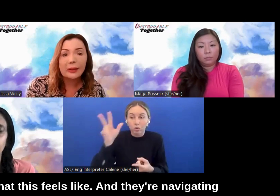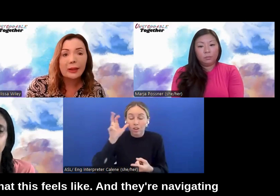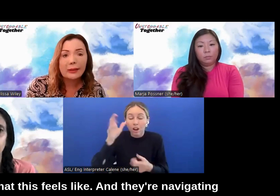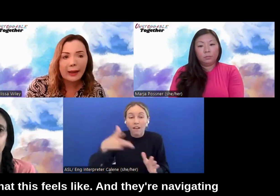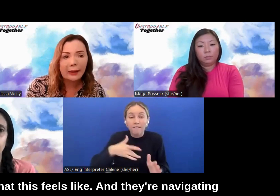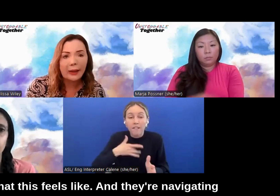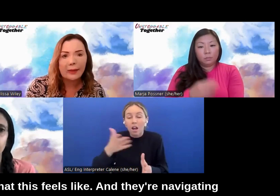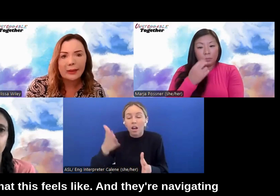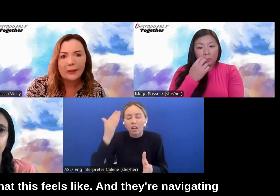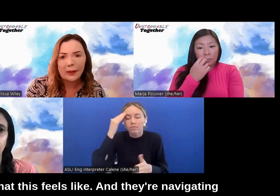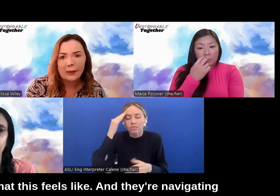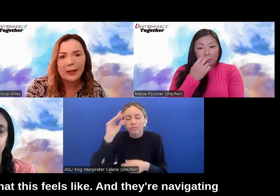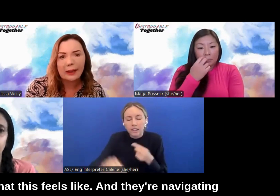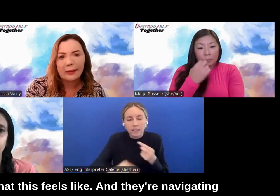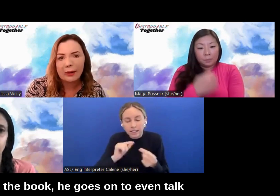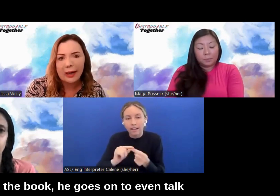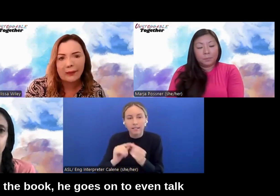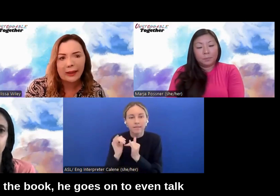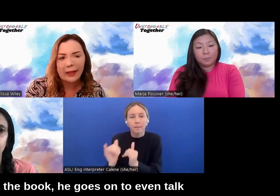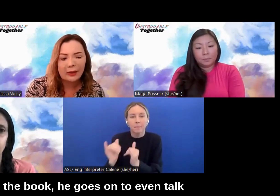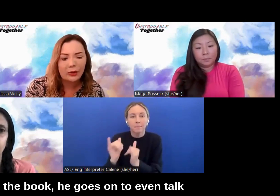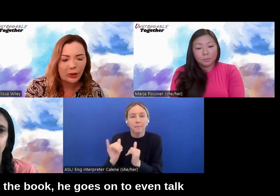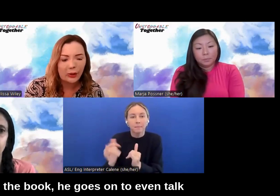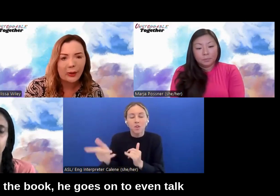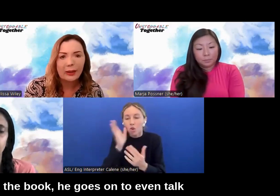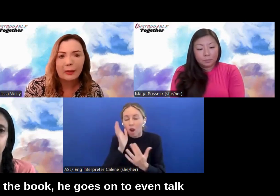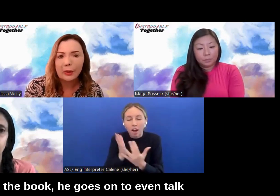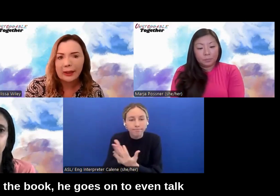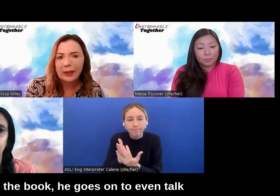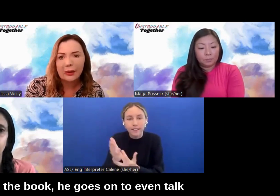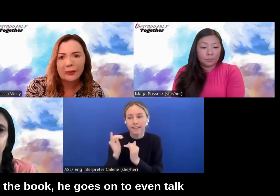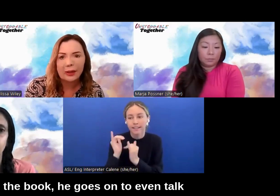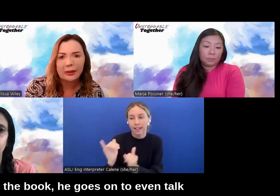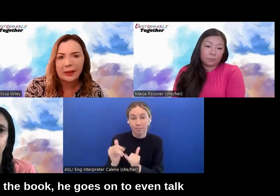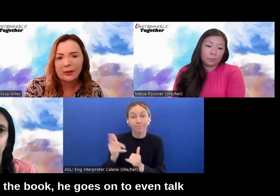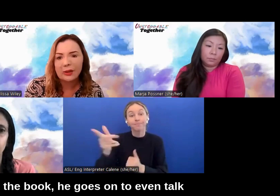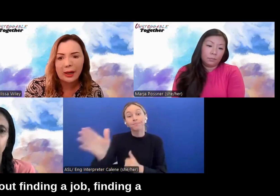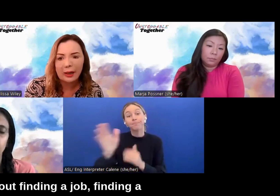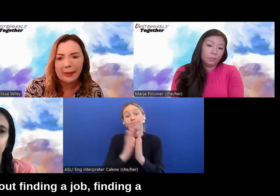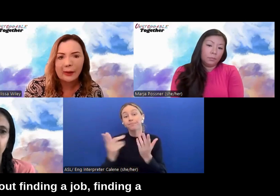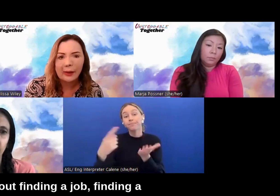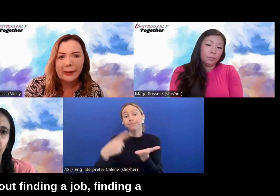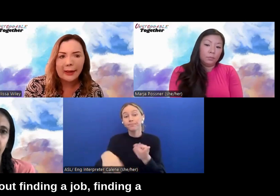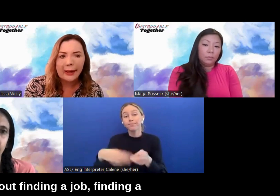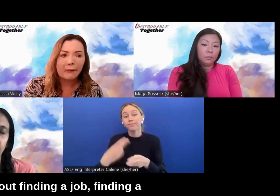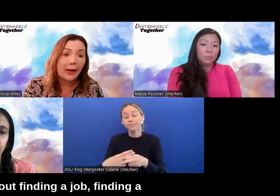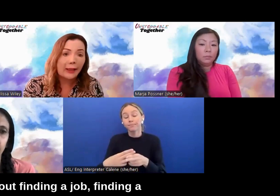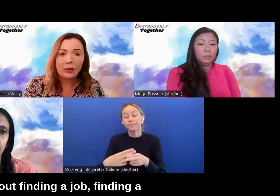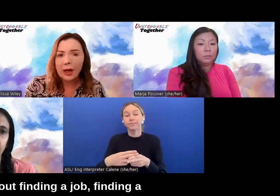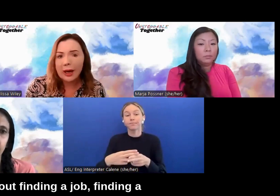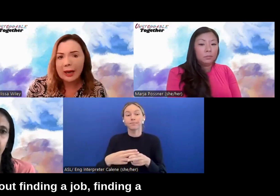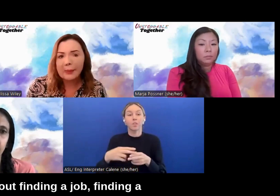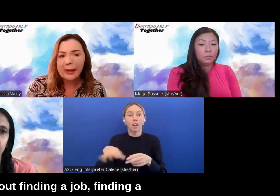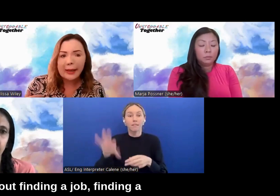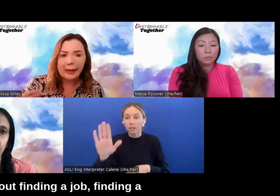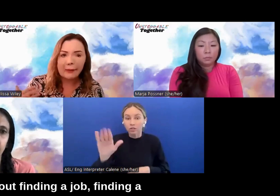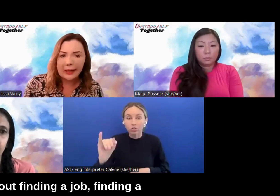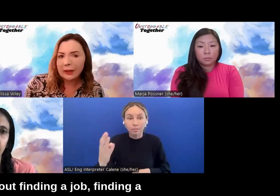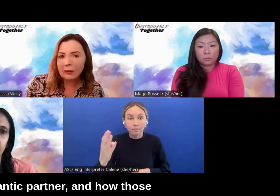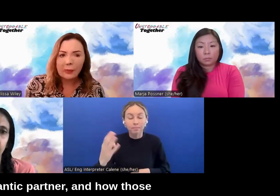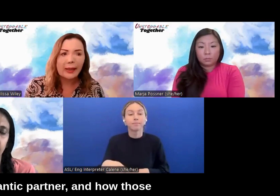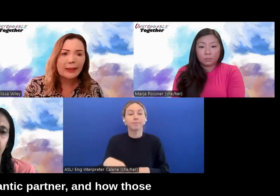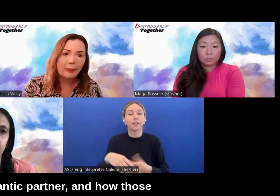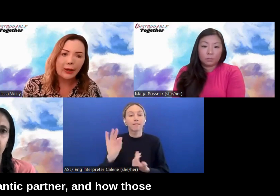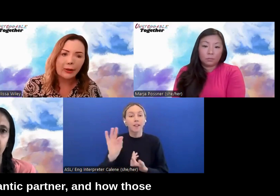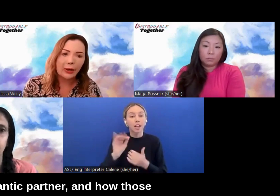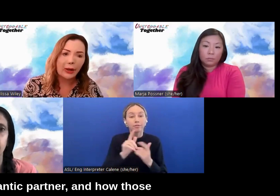someone knows exactly what this feels like and they're navigating this too. And in the book, he goes on to even talk about finding a job, finding